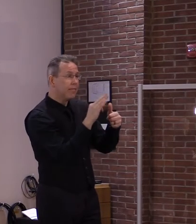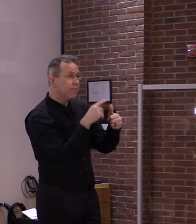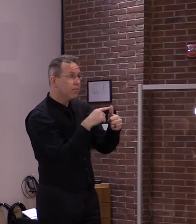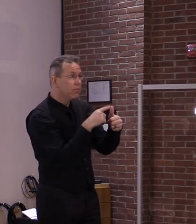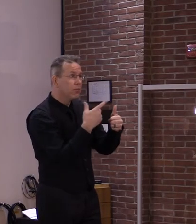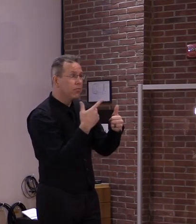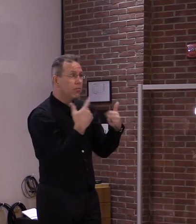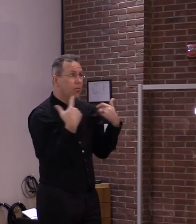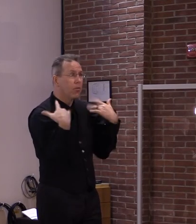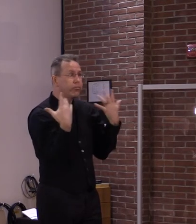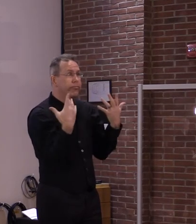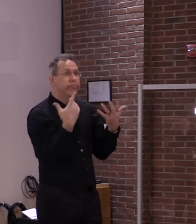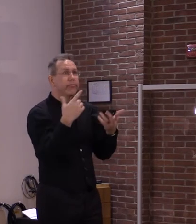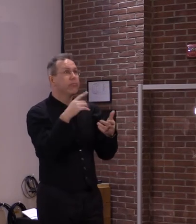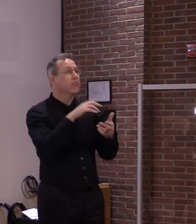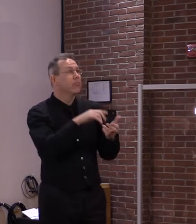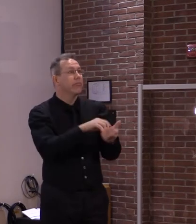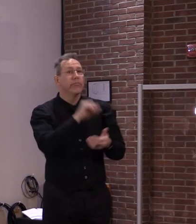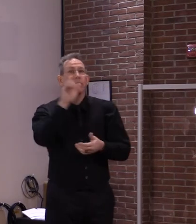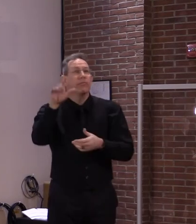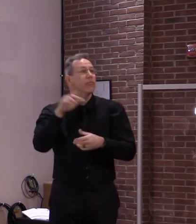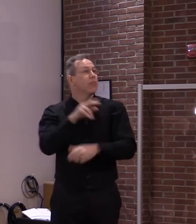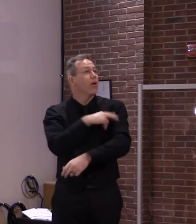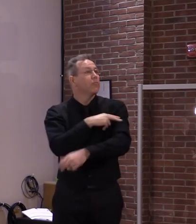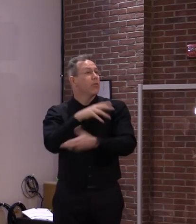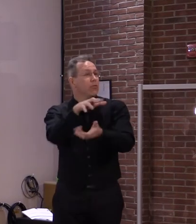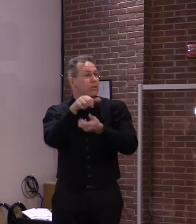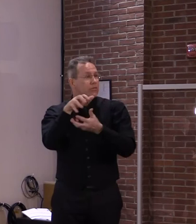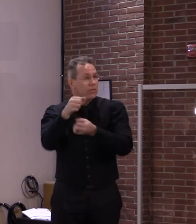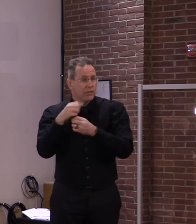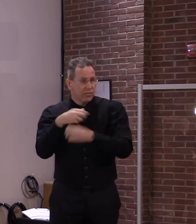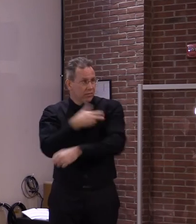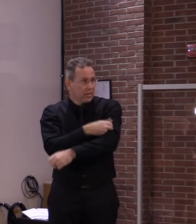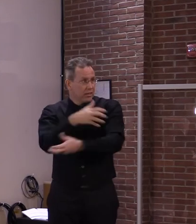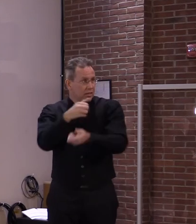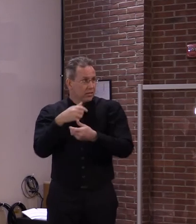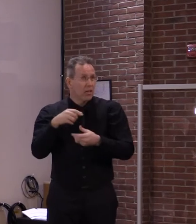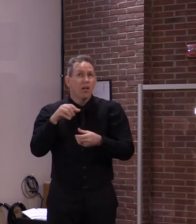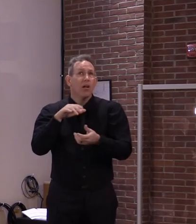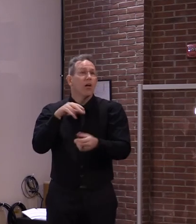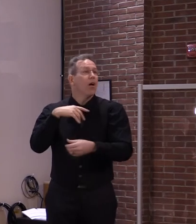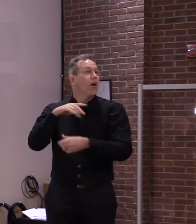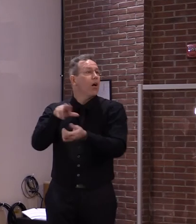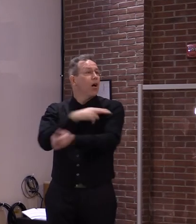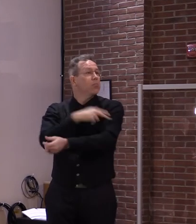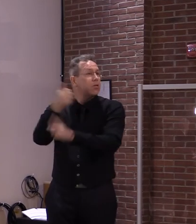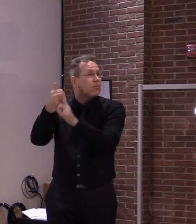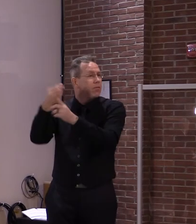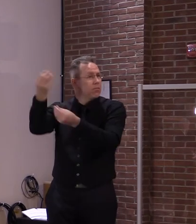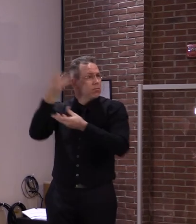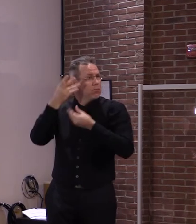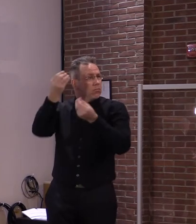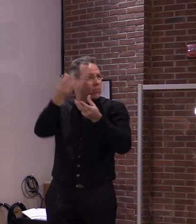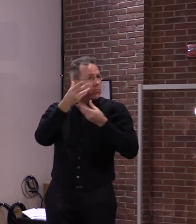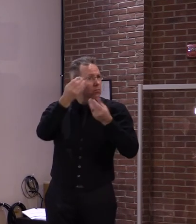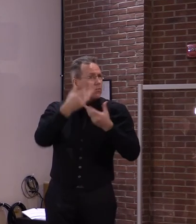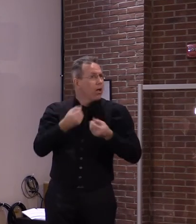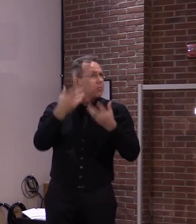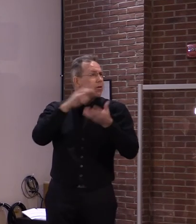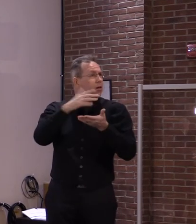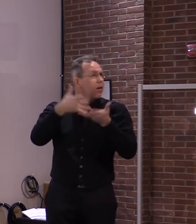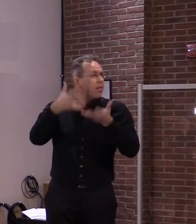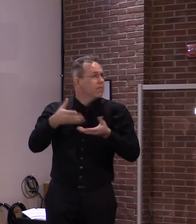if we have those numbers i'm just not sure we do of because i everybody's self i i would